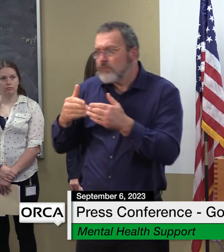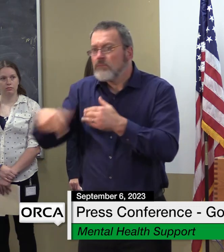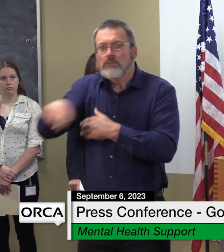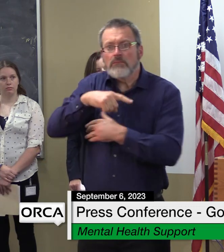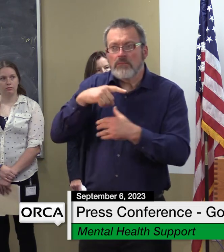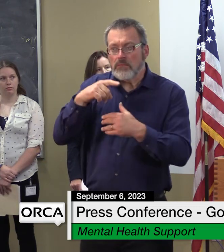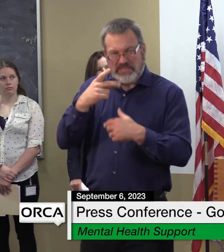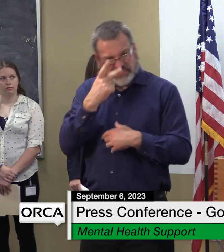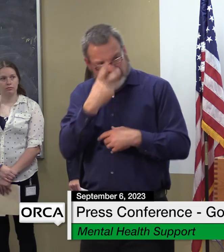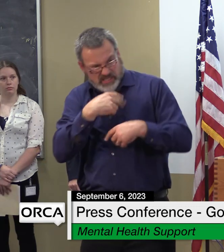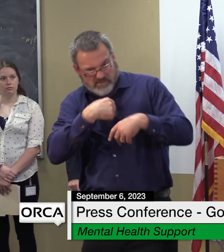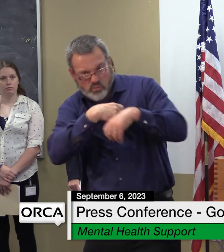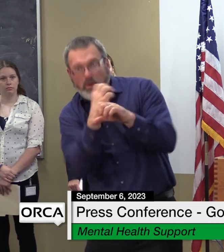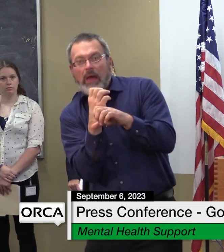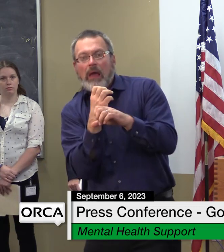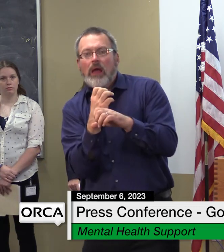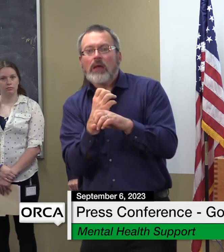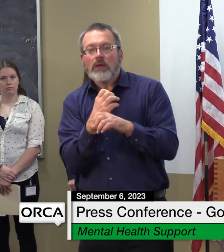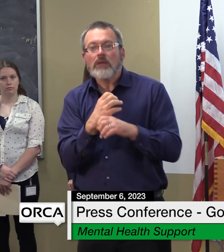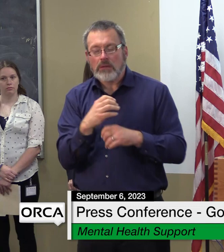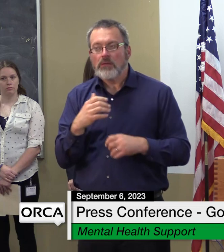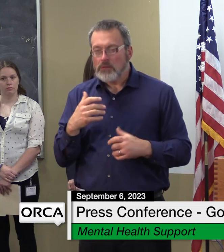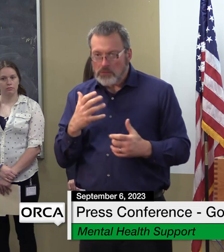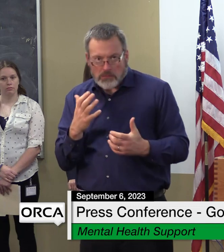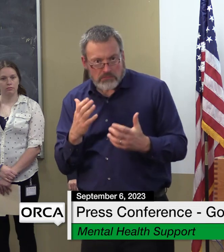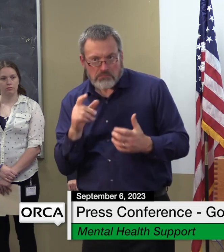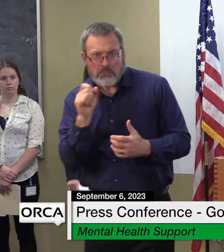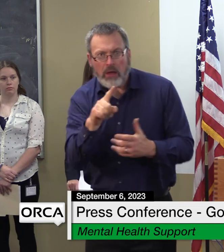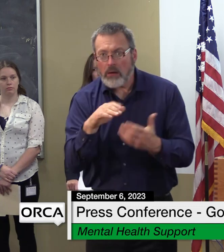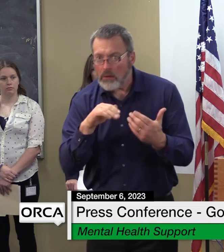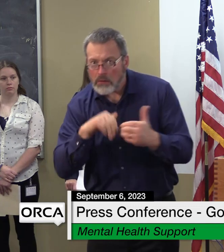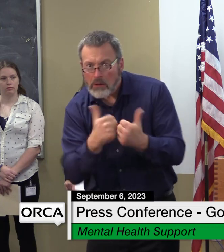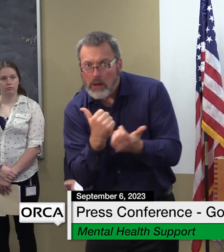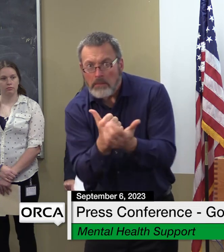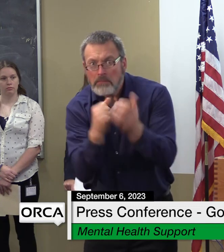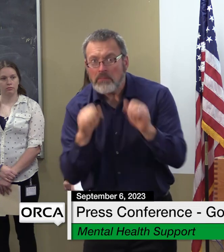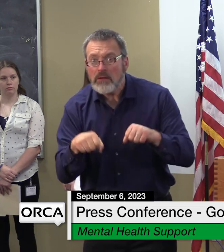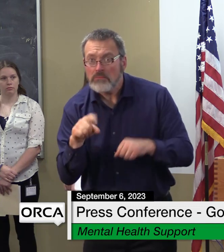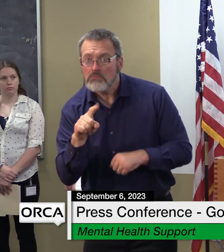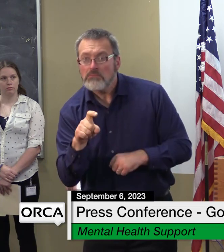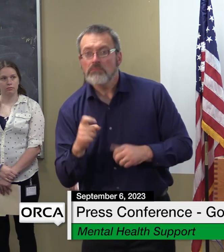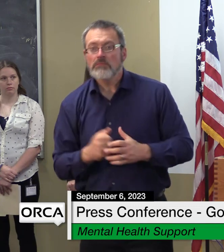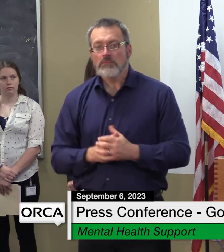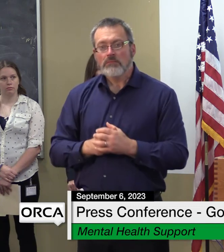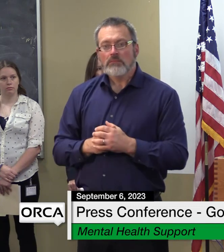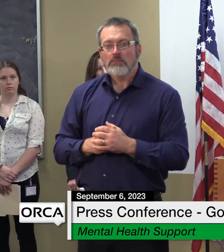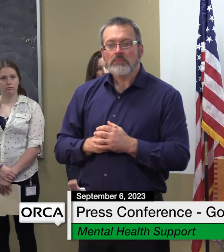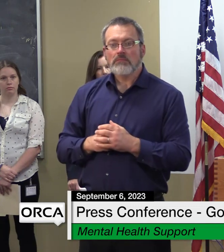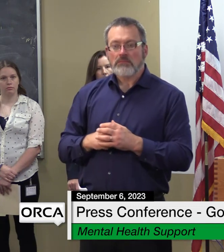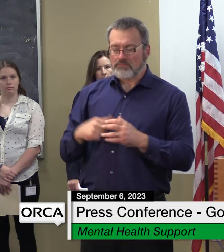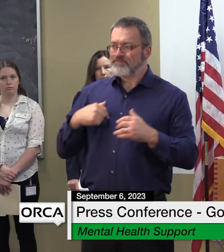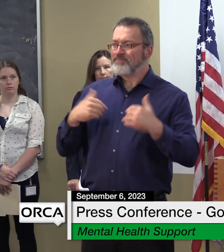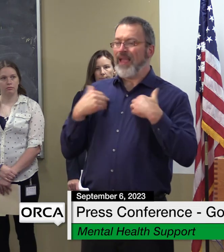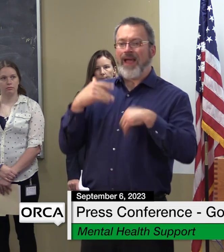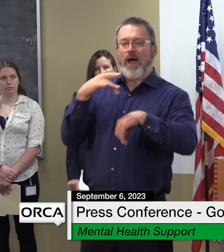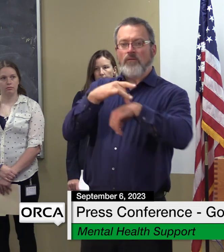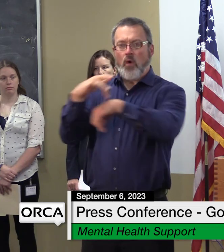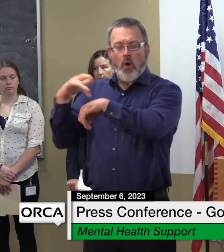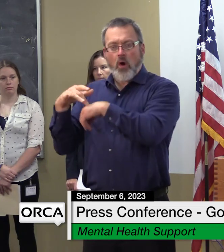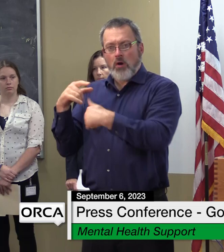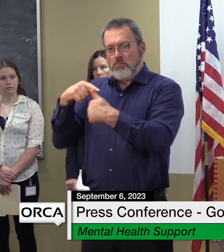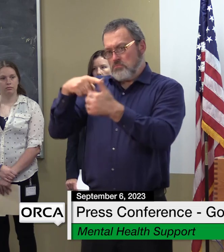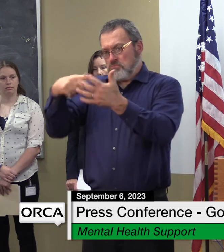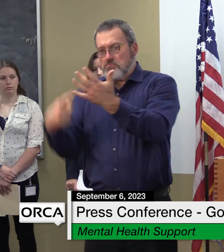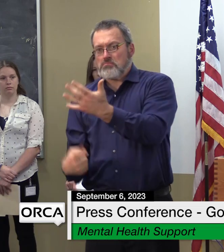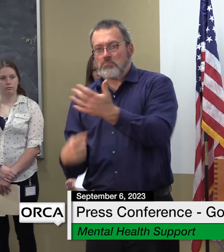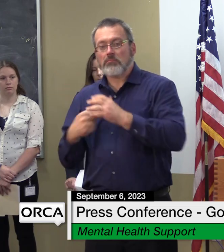crisis. In addition to the resources you'll hear about in a few minutes, I know some aren't in crisis, but